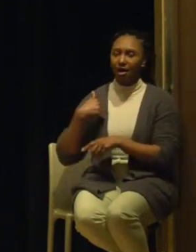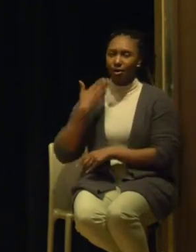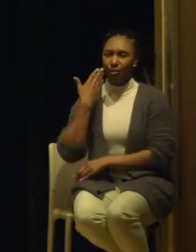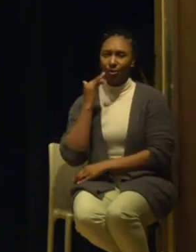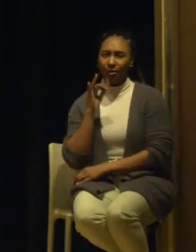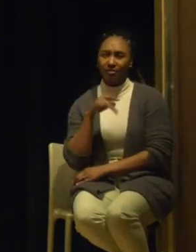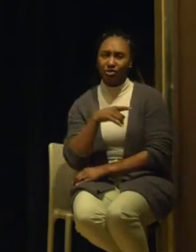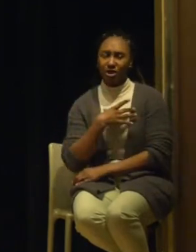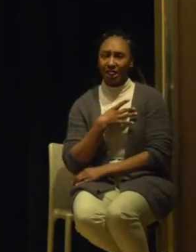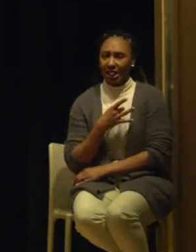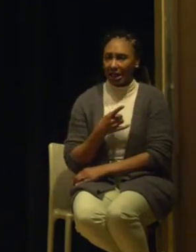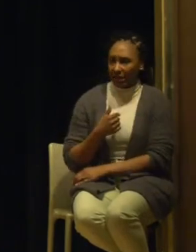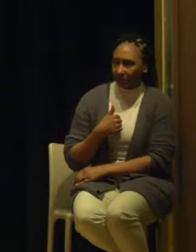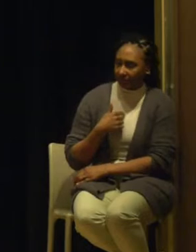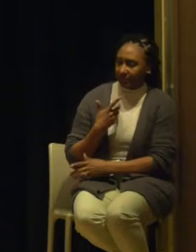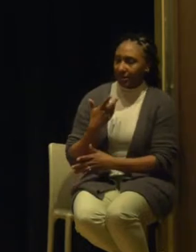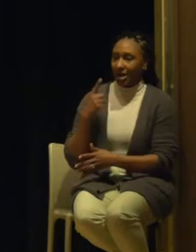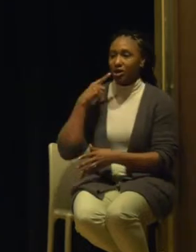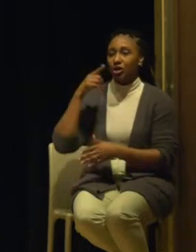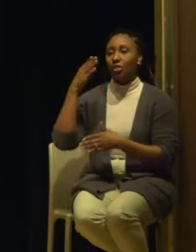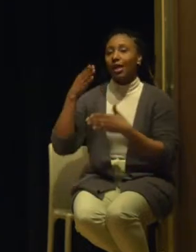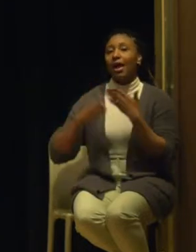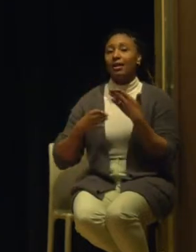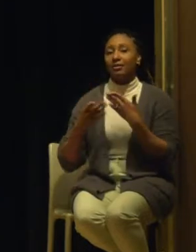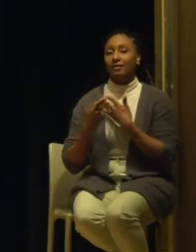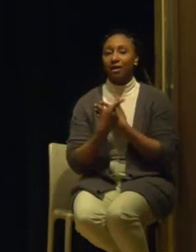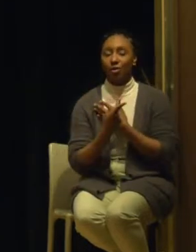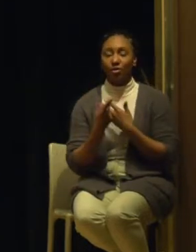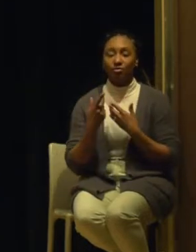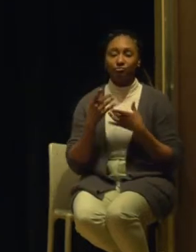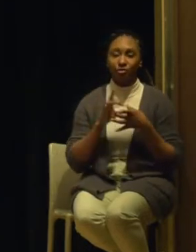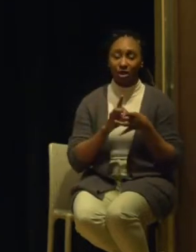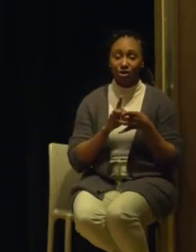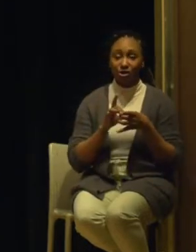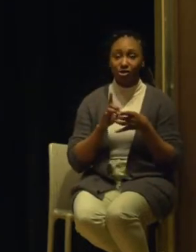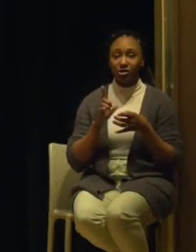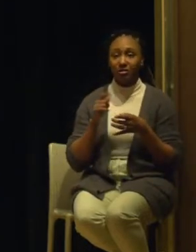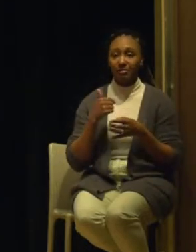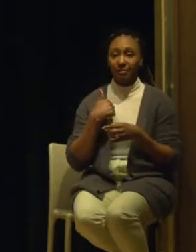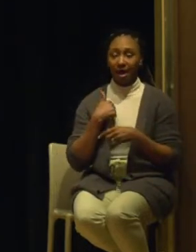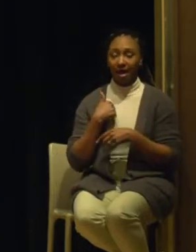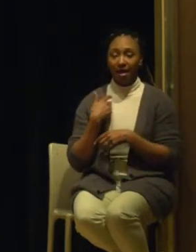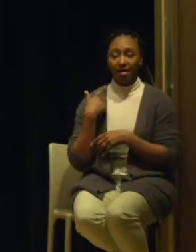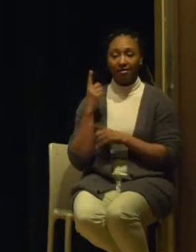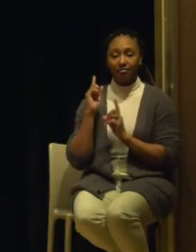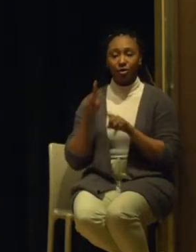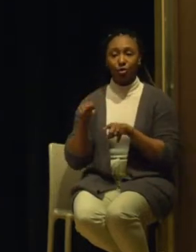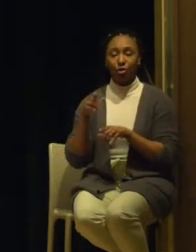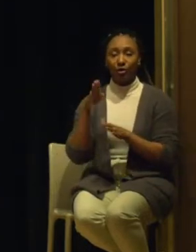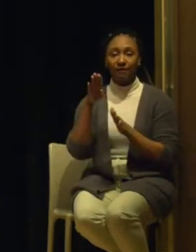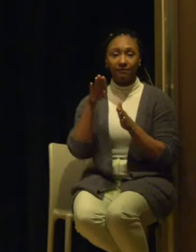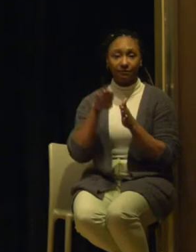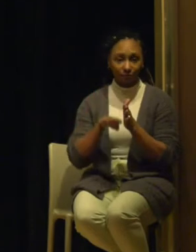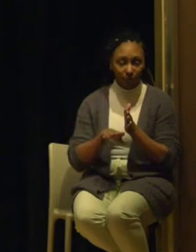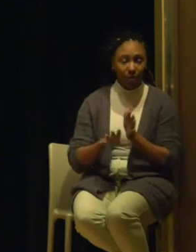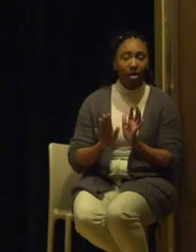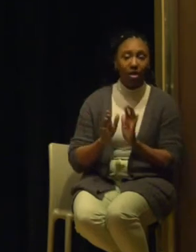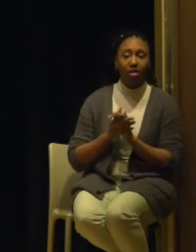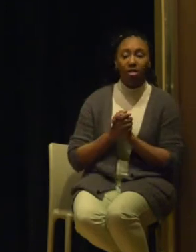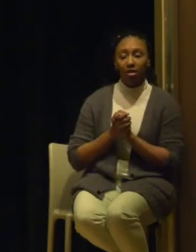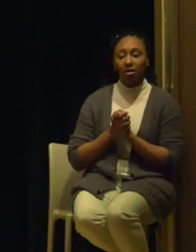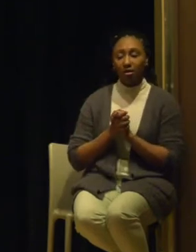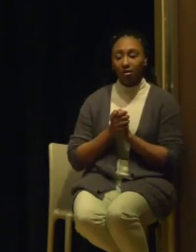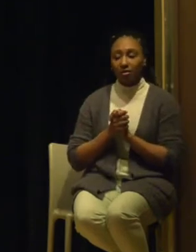not until near the end of our relationship. And even when I went to her funeral, I won't tell the story you alluded to, but when I went to her